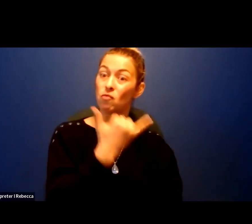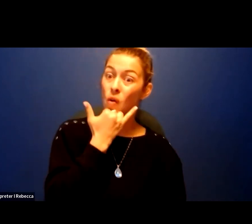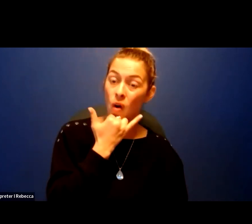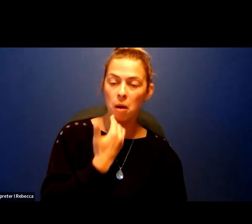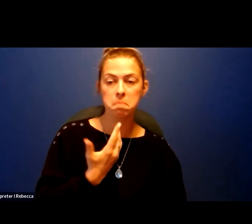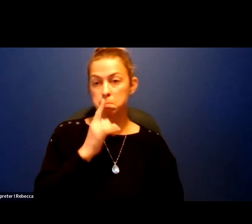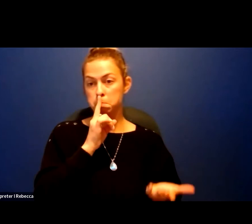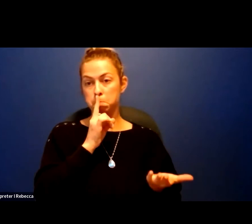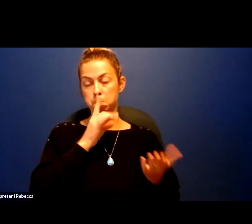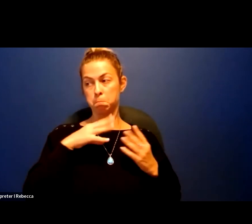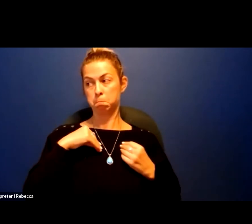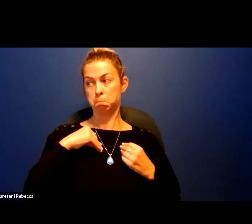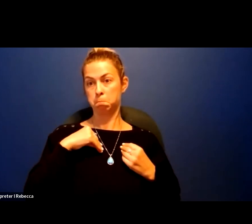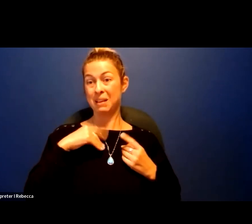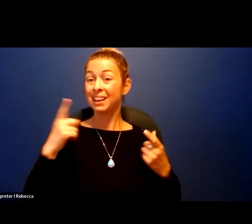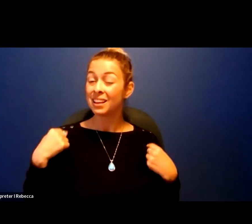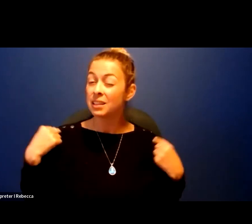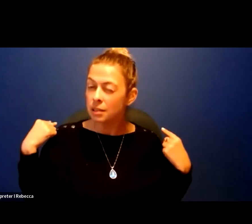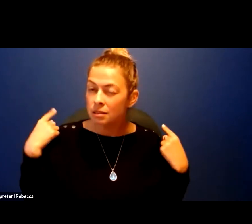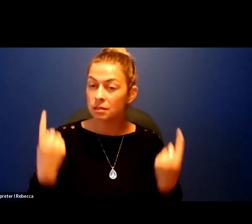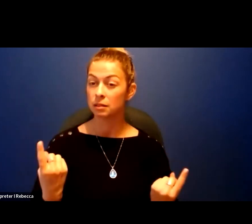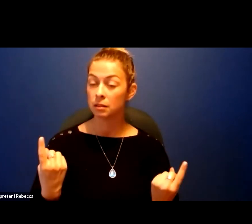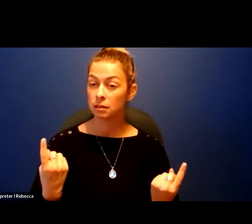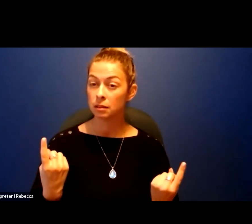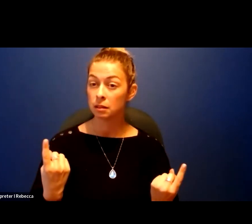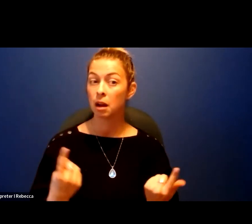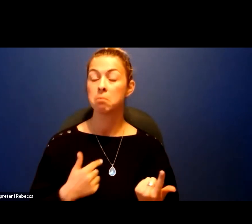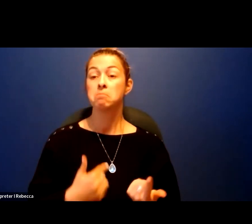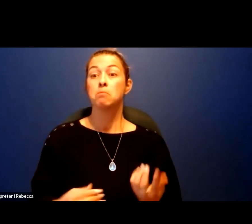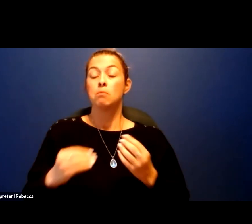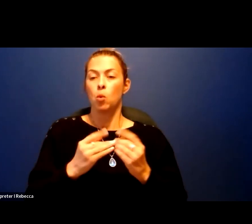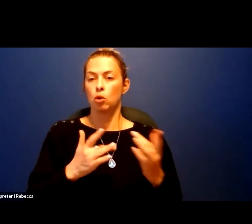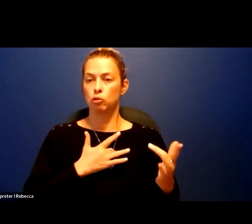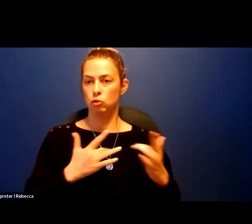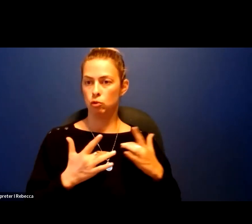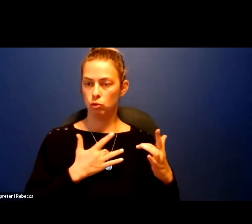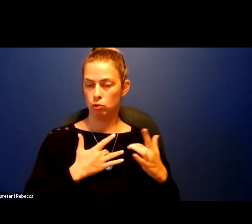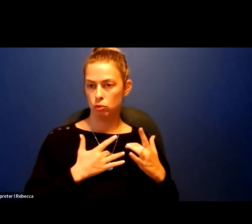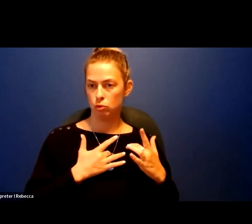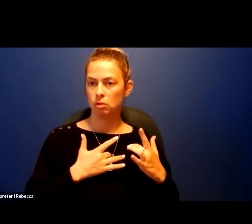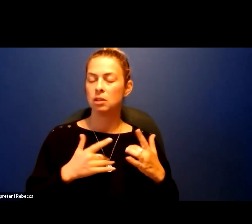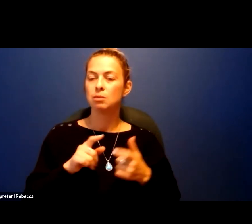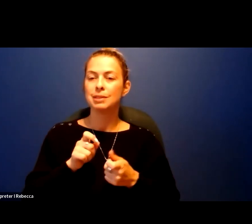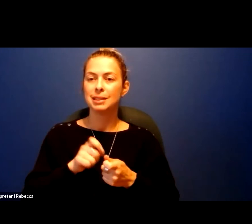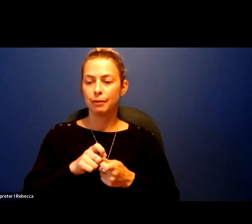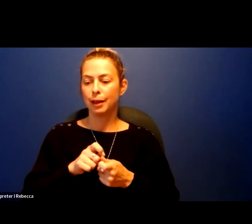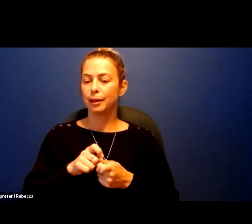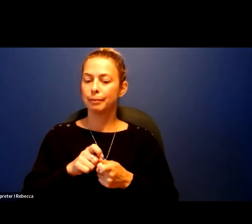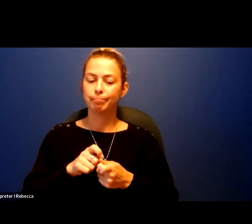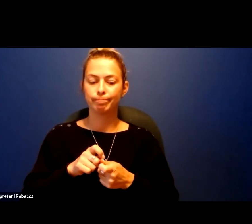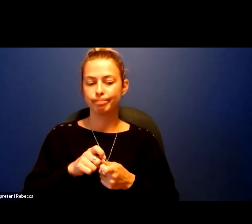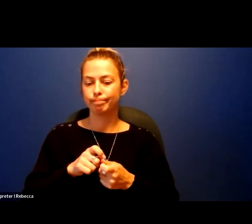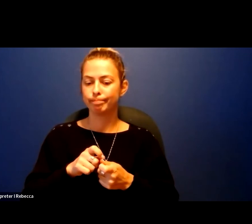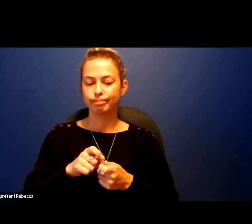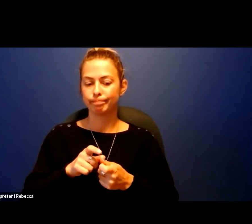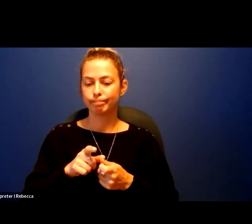that time, the months that have unfolded, I am even more concerned about how certain narratives have unfolded where folks are now